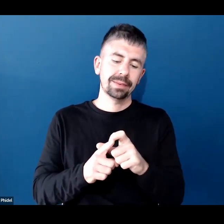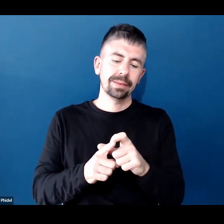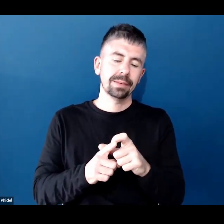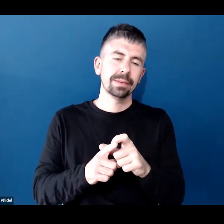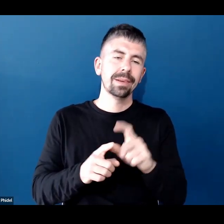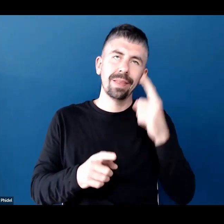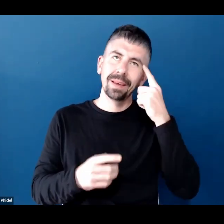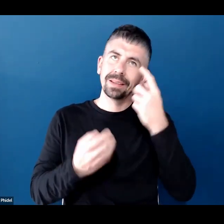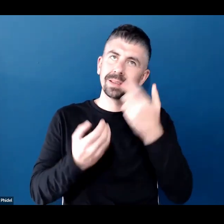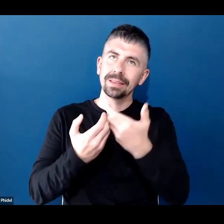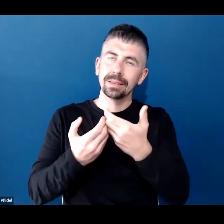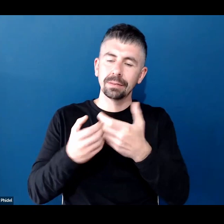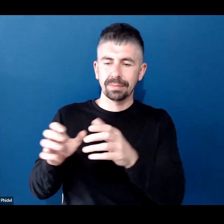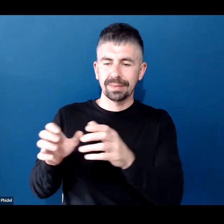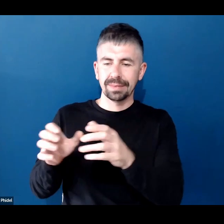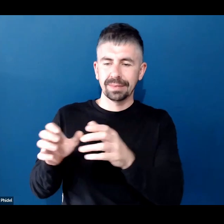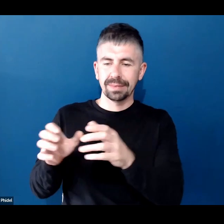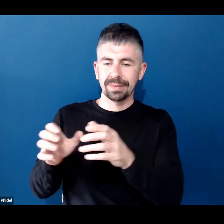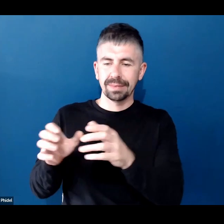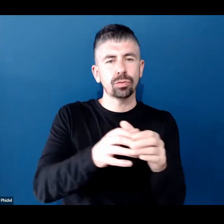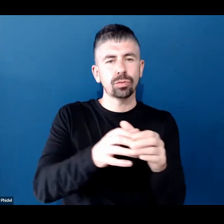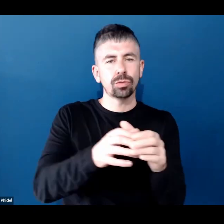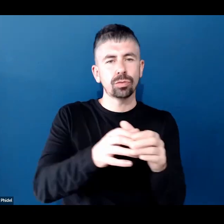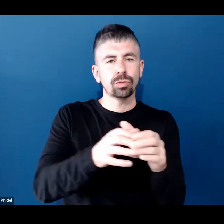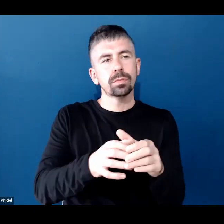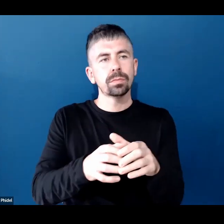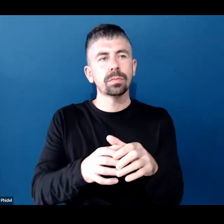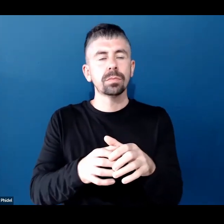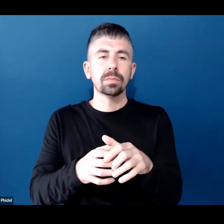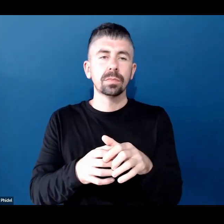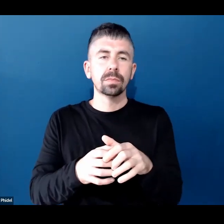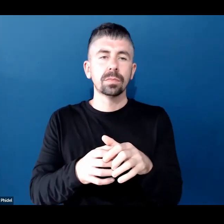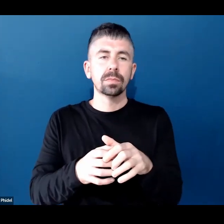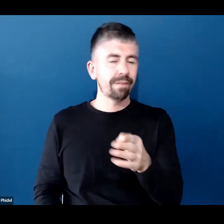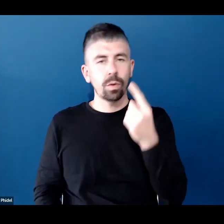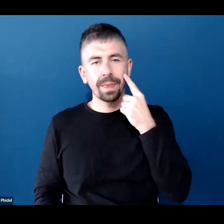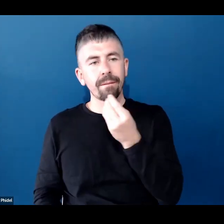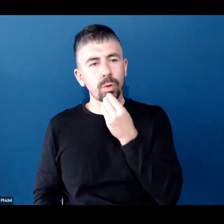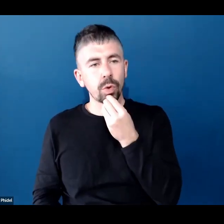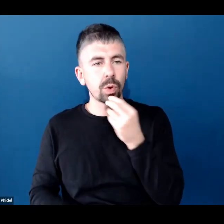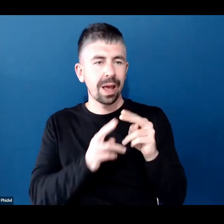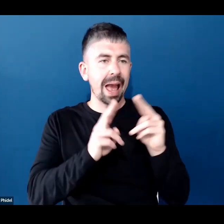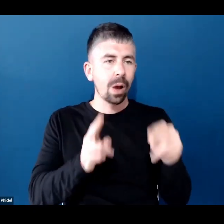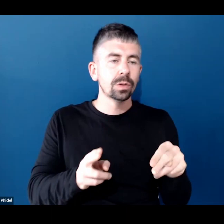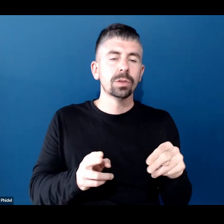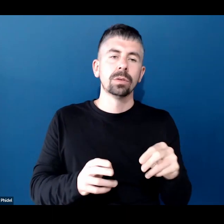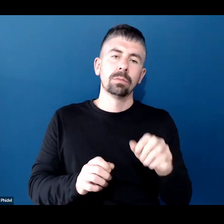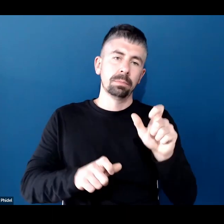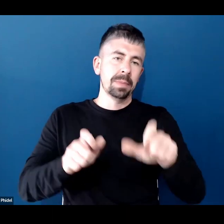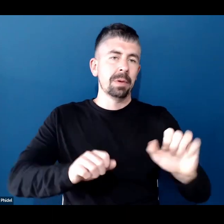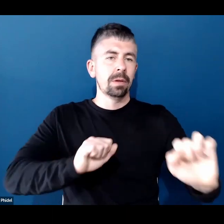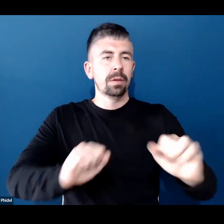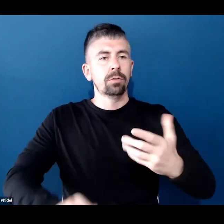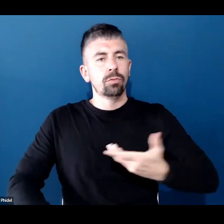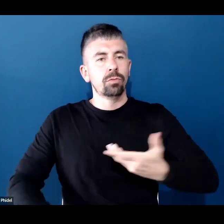for example, like, of course, it's fairly straightforward if we think of food or housing. You know, people have a right to have enough